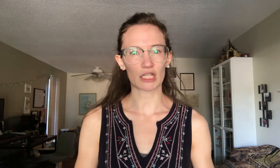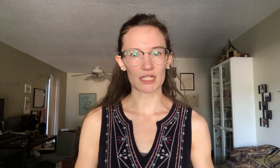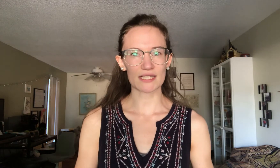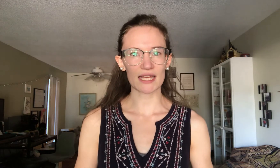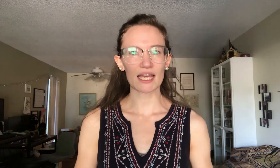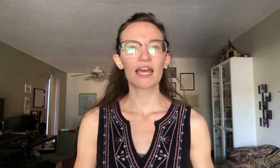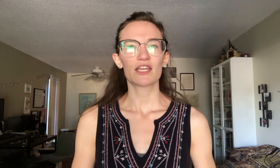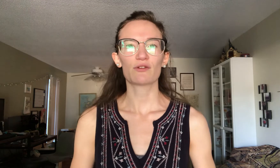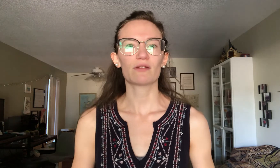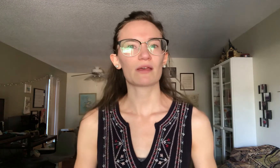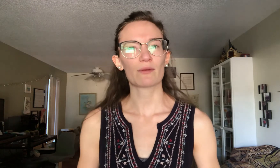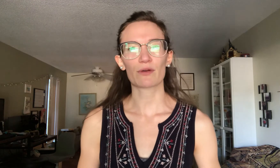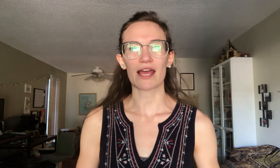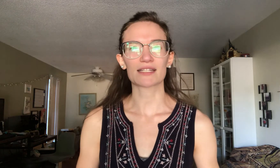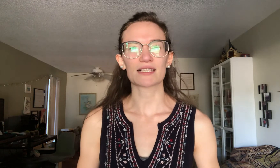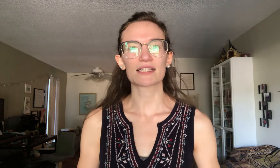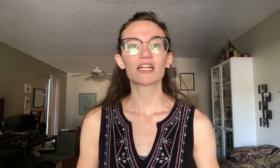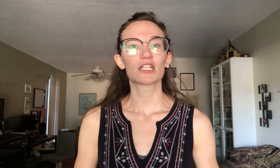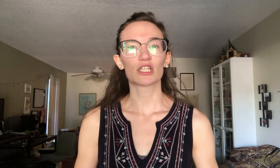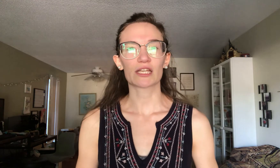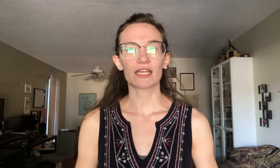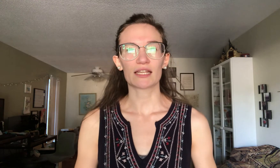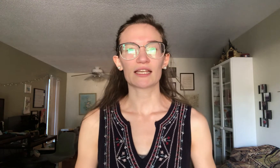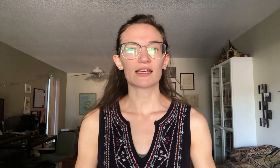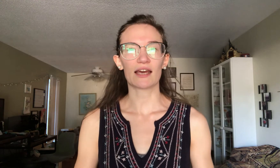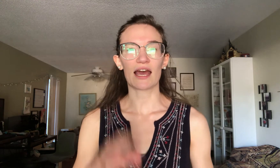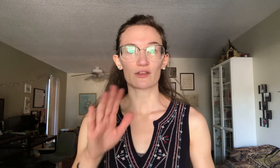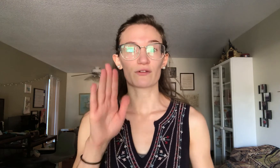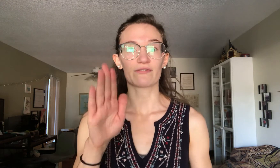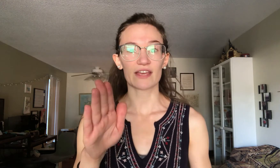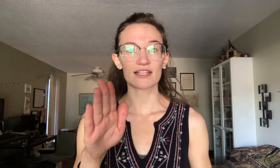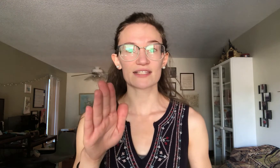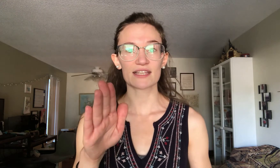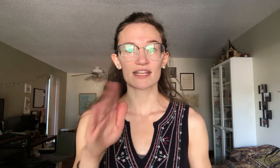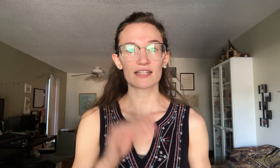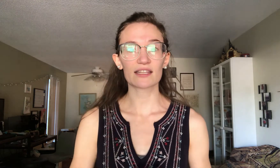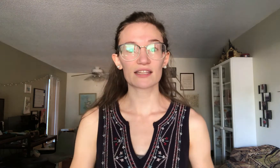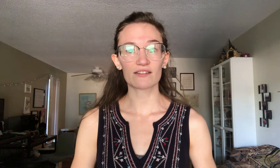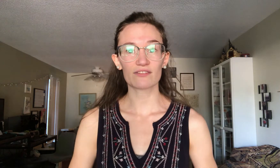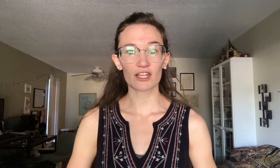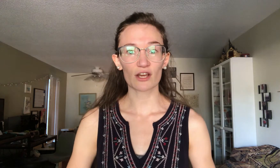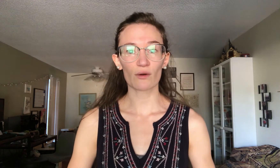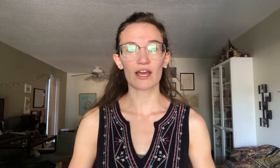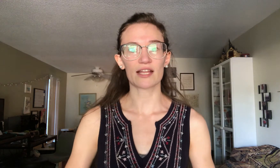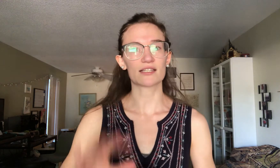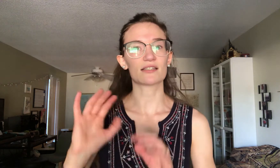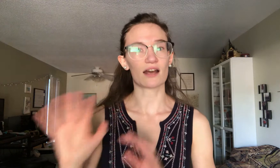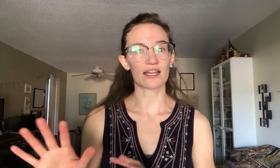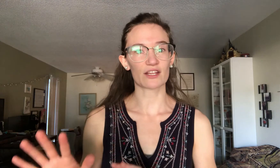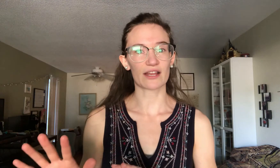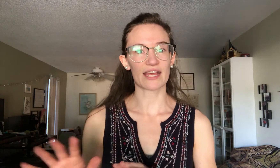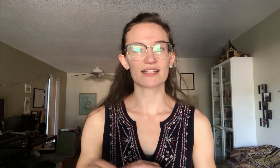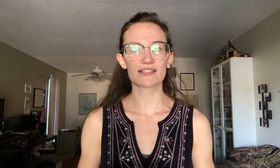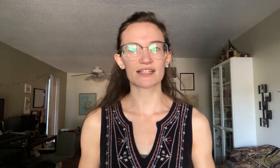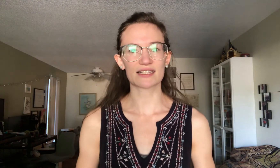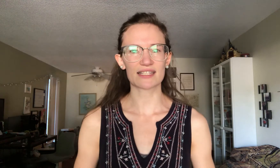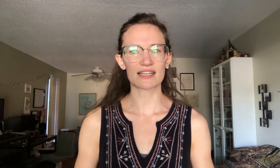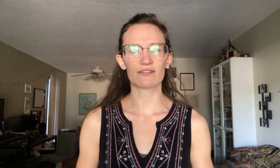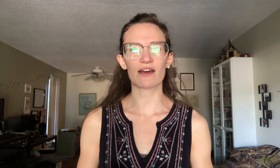looks like. You can maybe practice looking at your face in the video and not at your hands, and see if out of